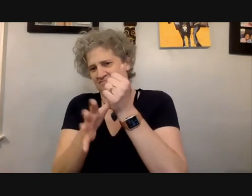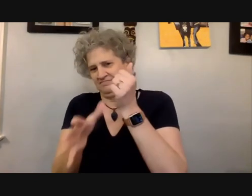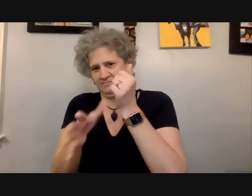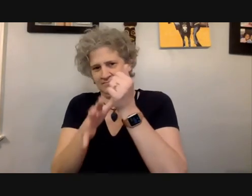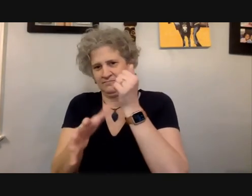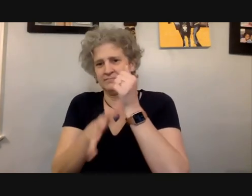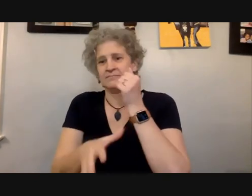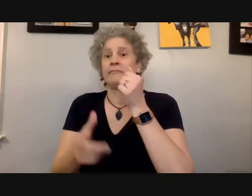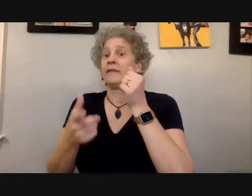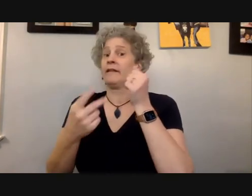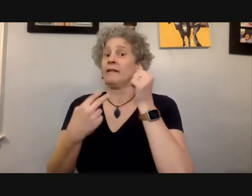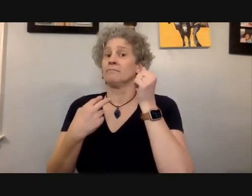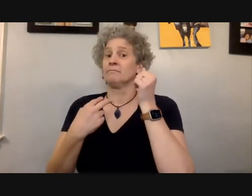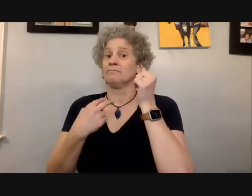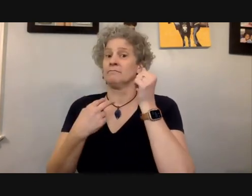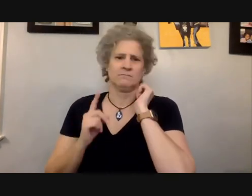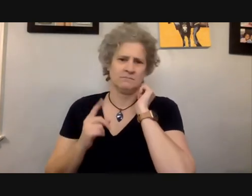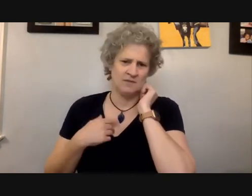diarrhea.